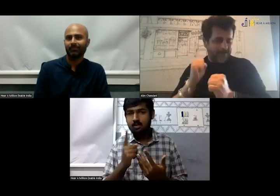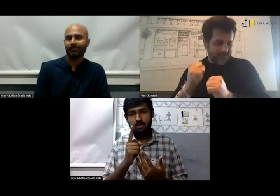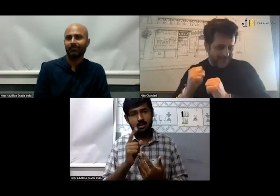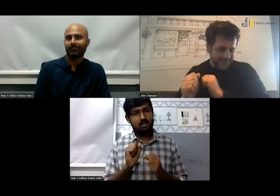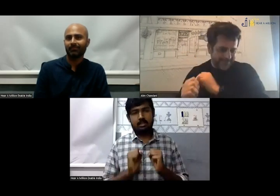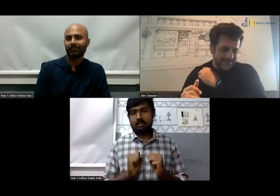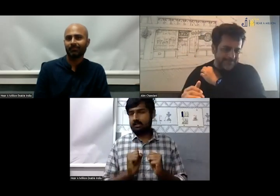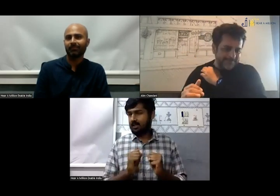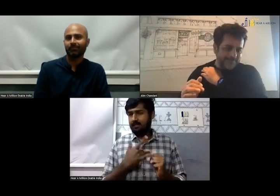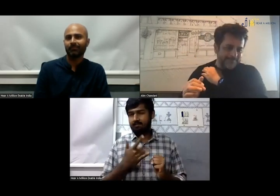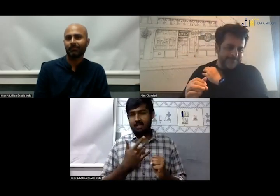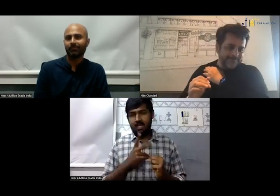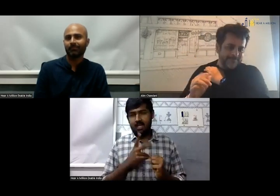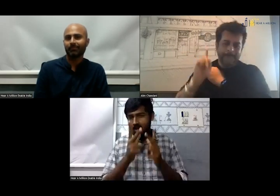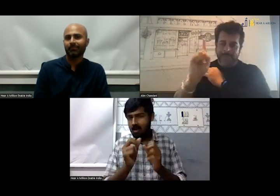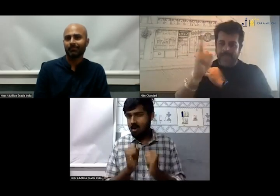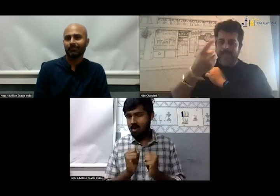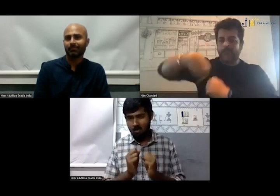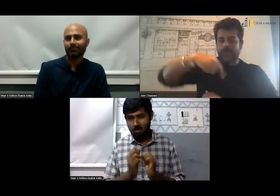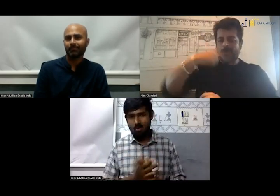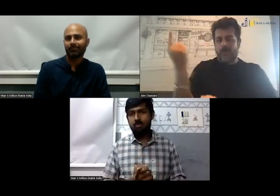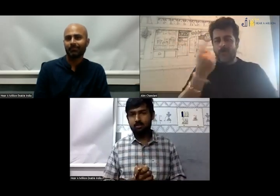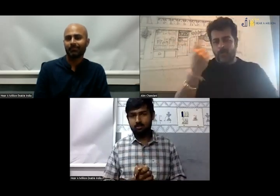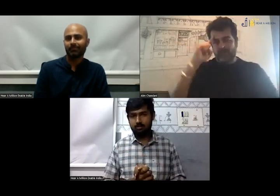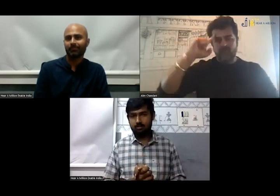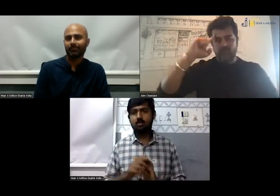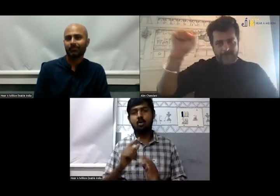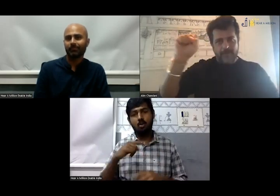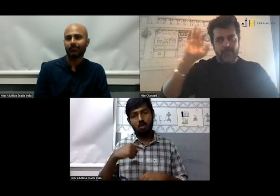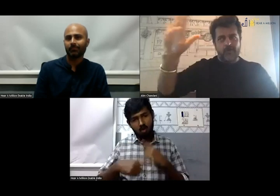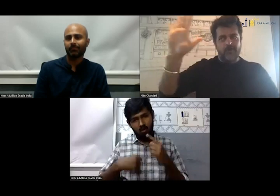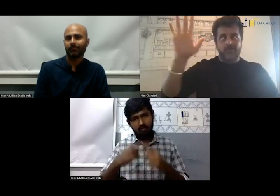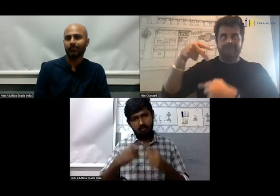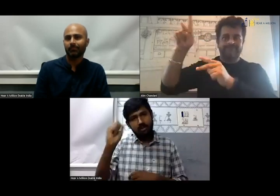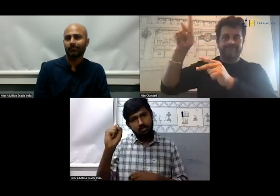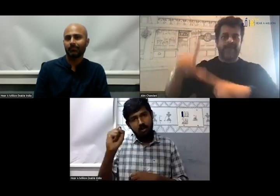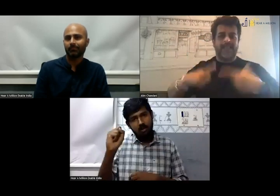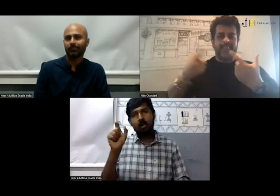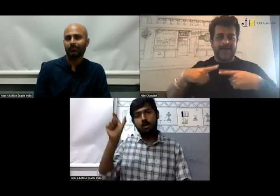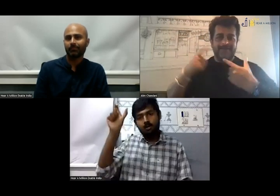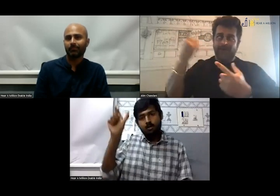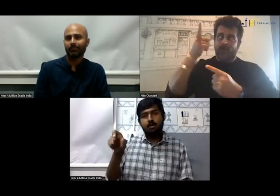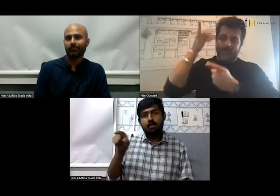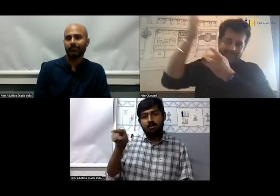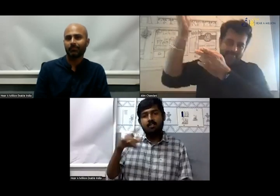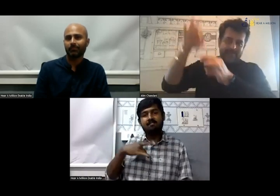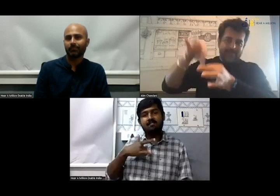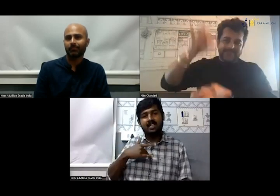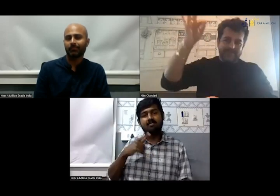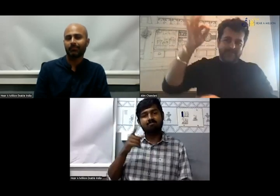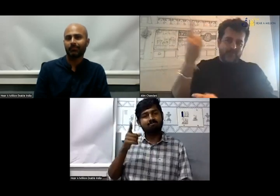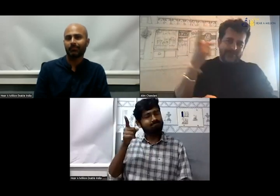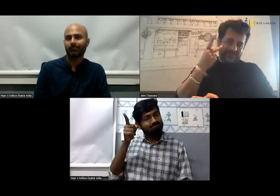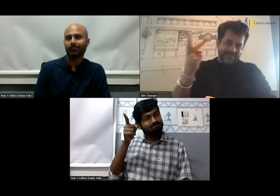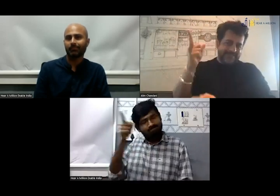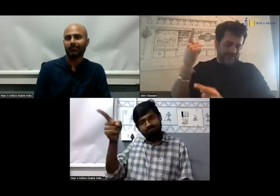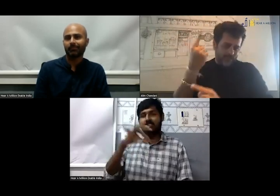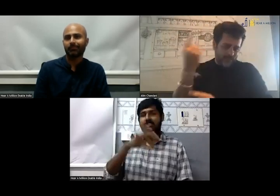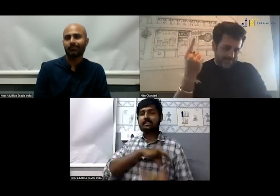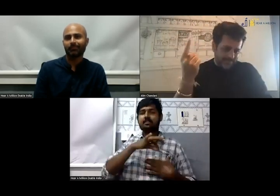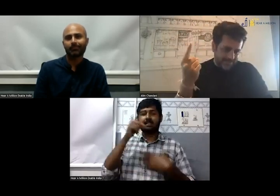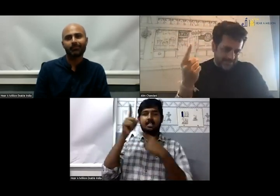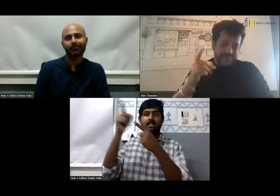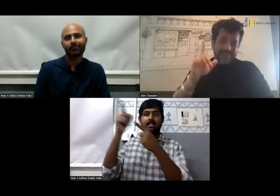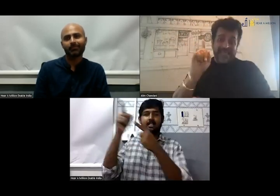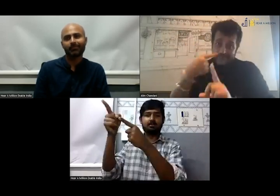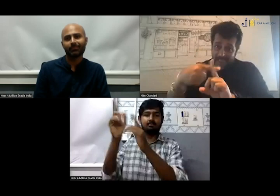Word cannot express the loss that we feel. And it's up to us to keep her memory